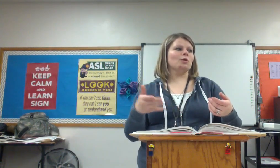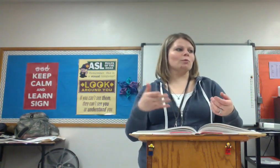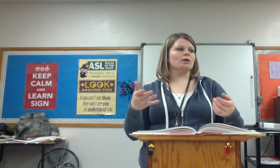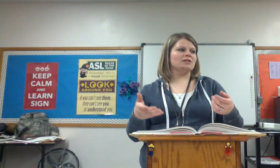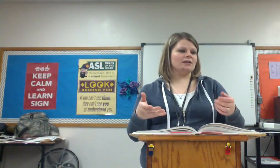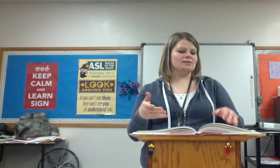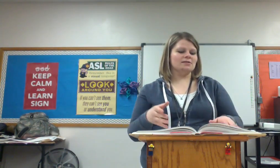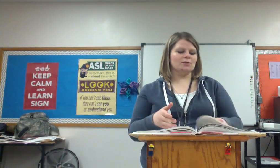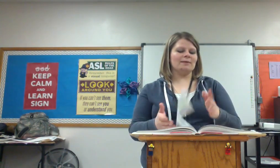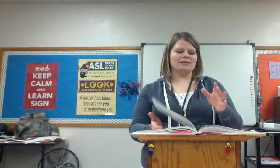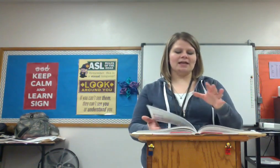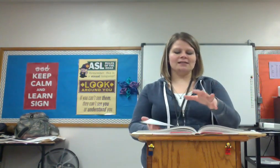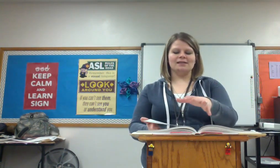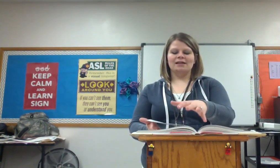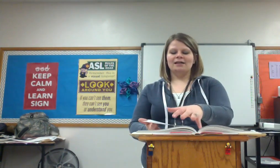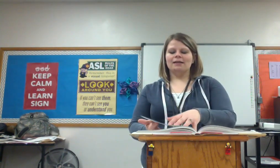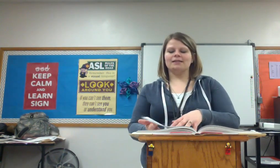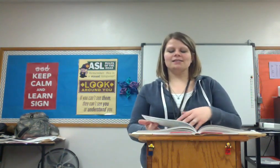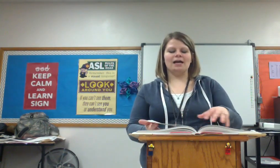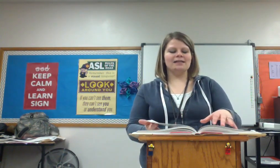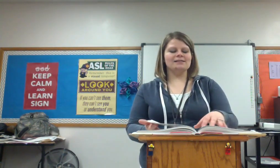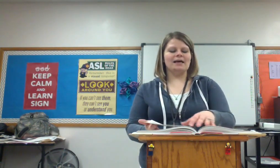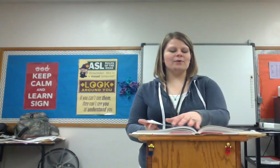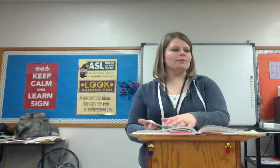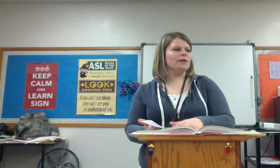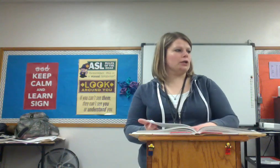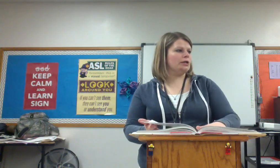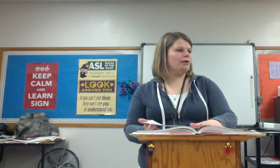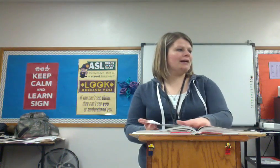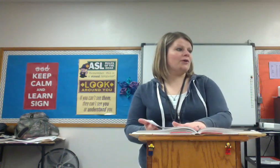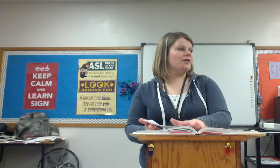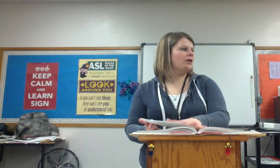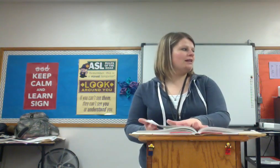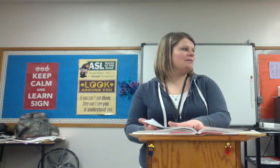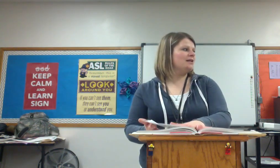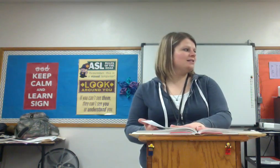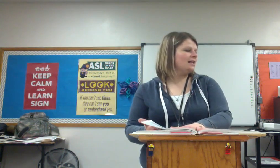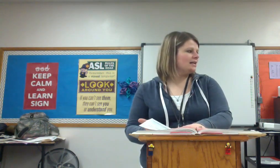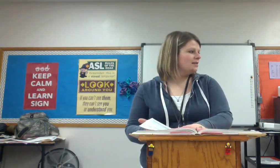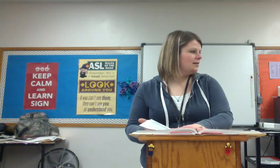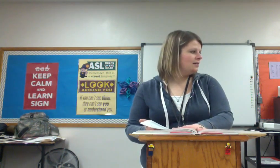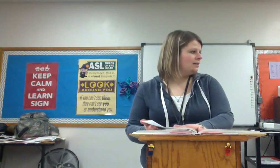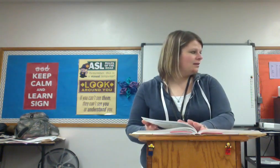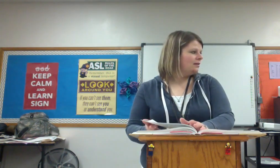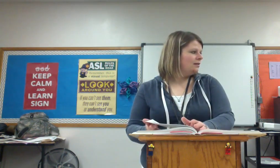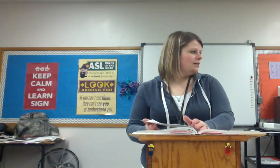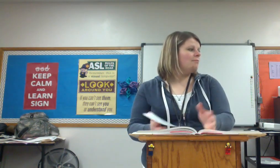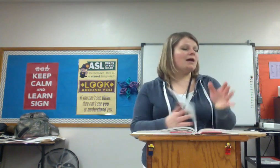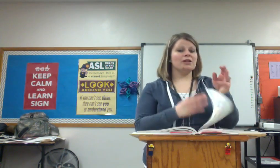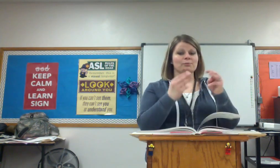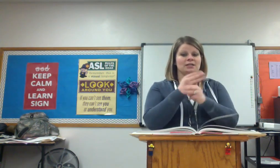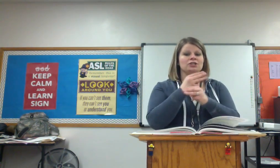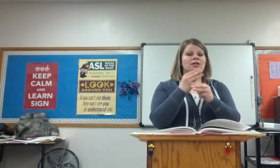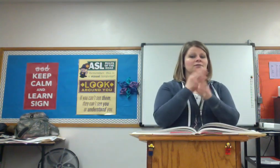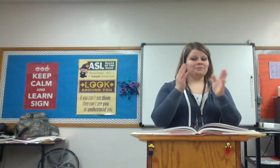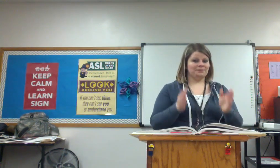and more signs. So what I'm saying is, the signs that we're learning right now, they're not limited to that. Mathematician. Mathematician.